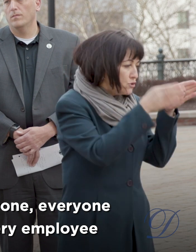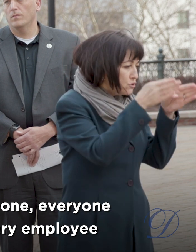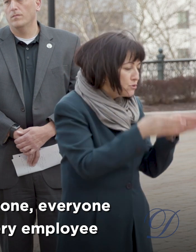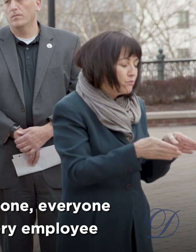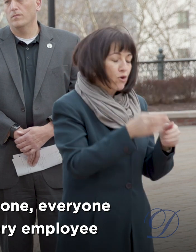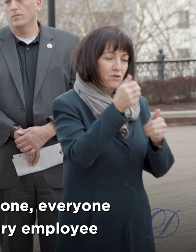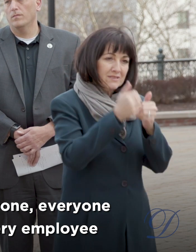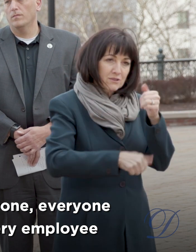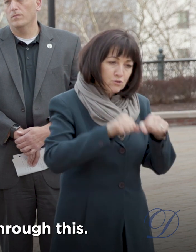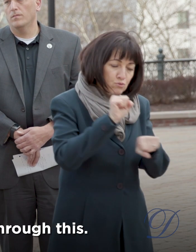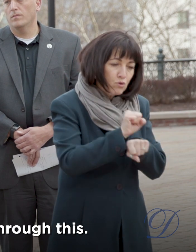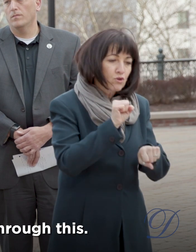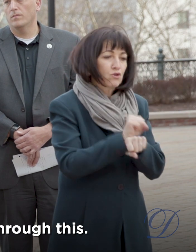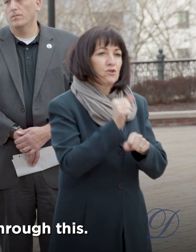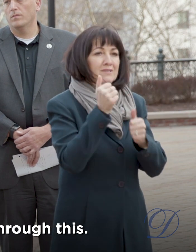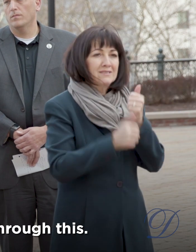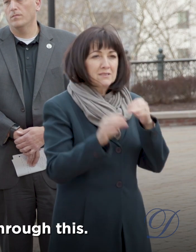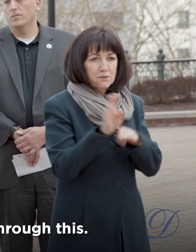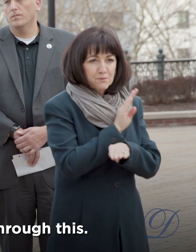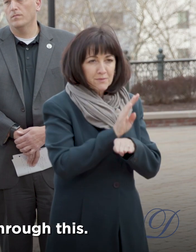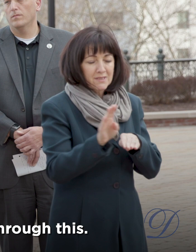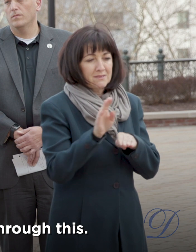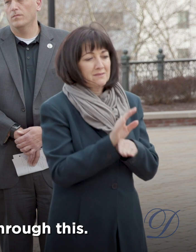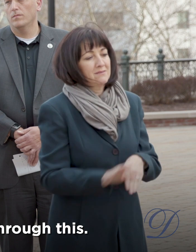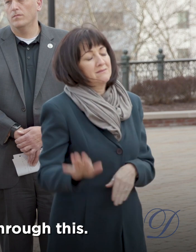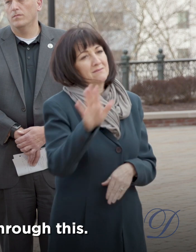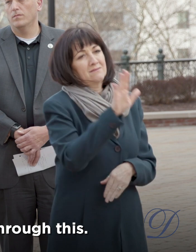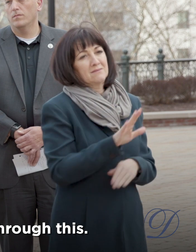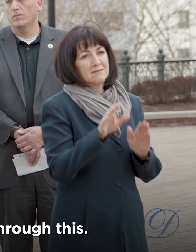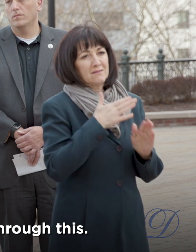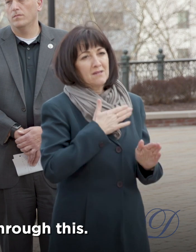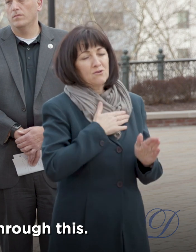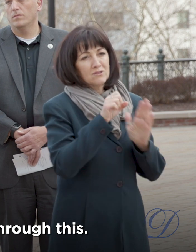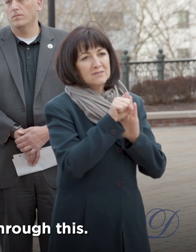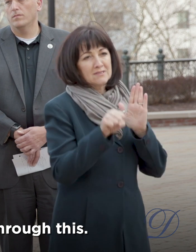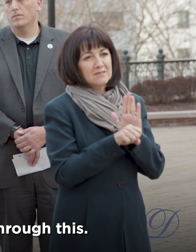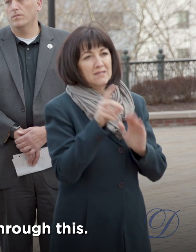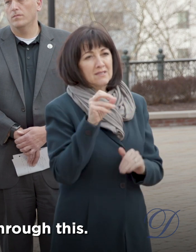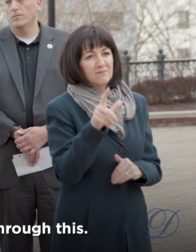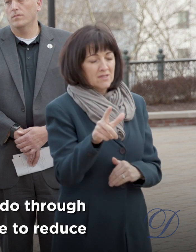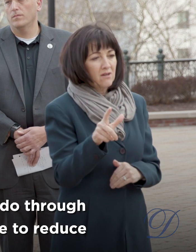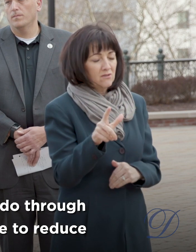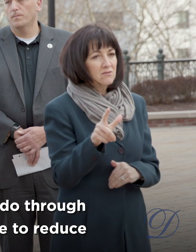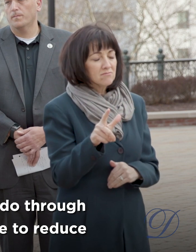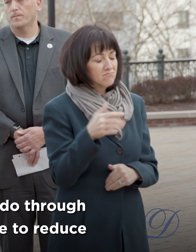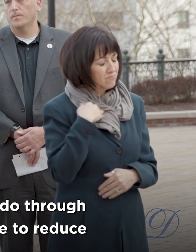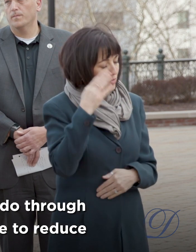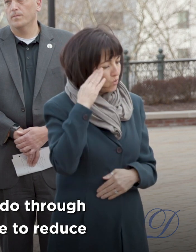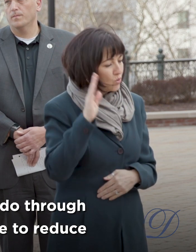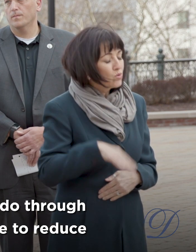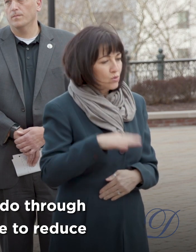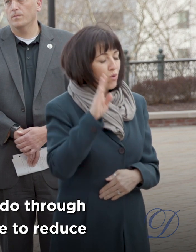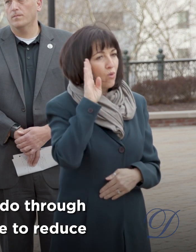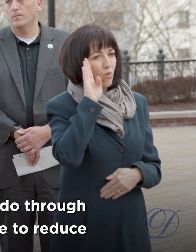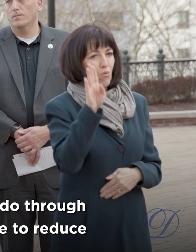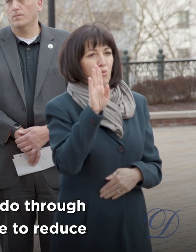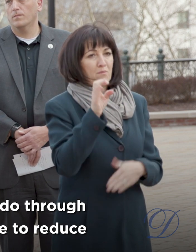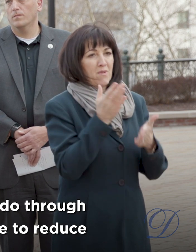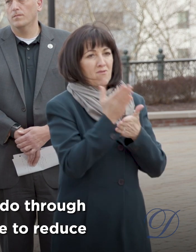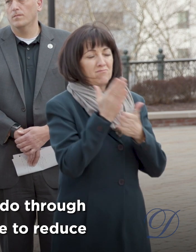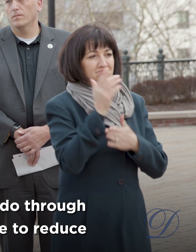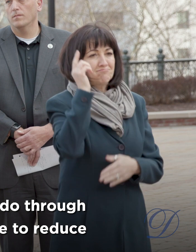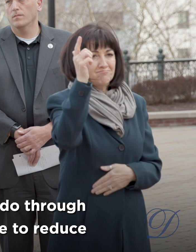every employee through this, and we will get through this. The best thing that we all can